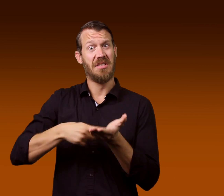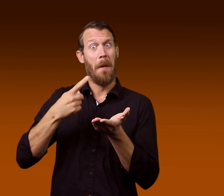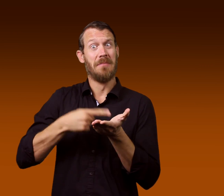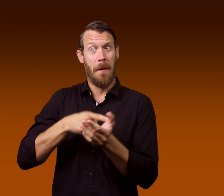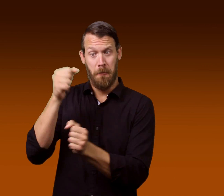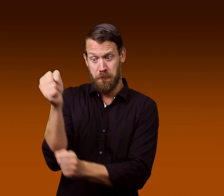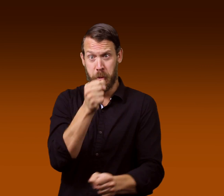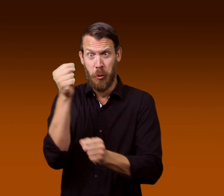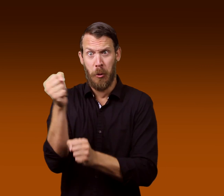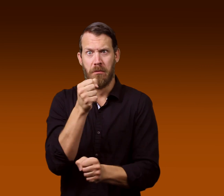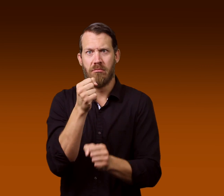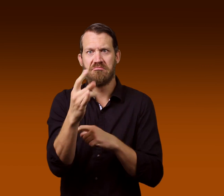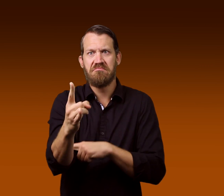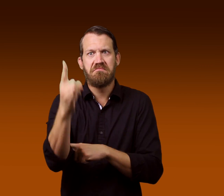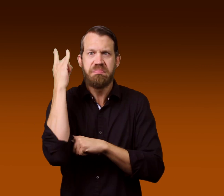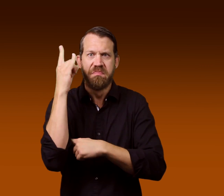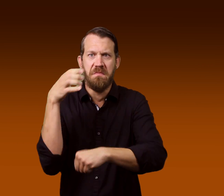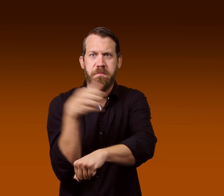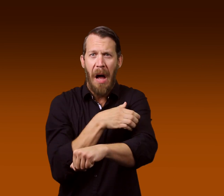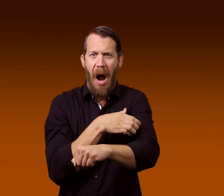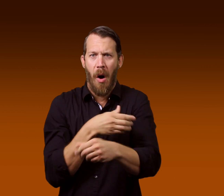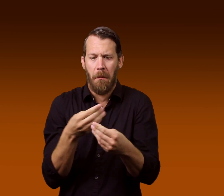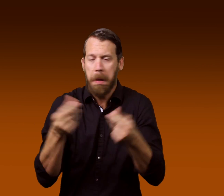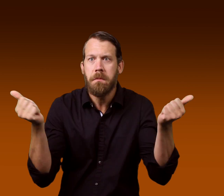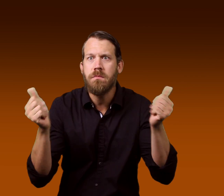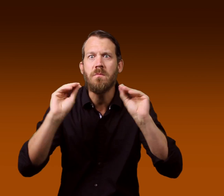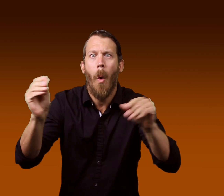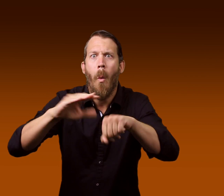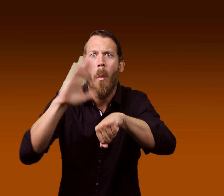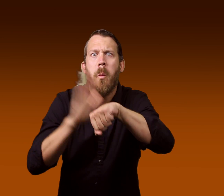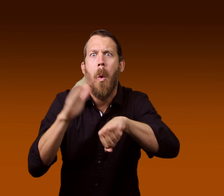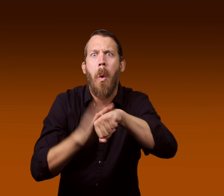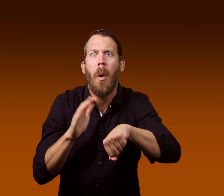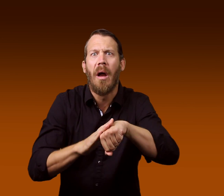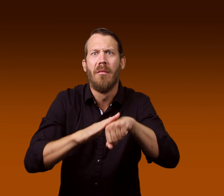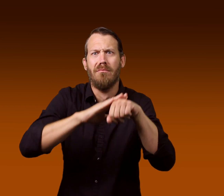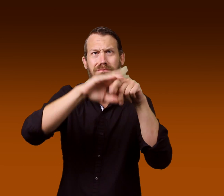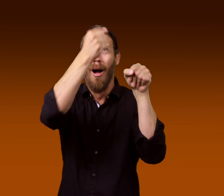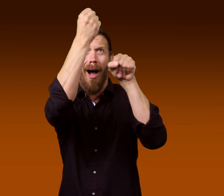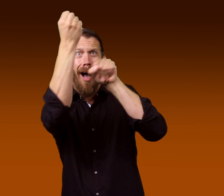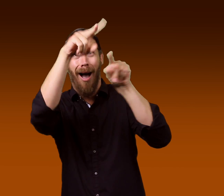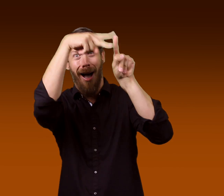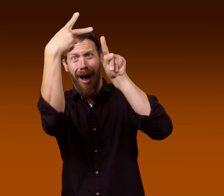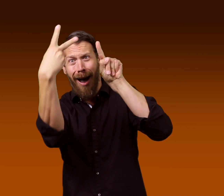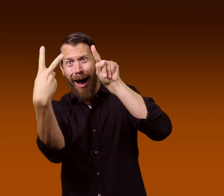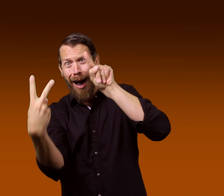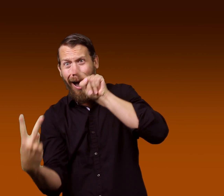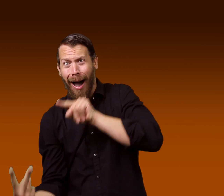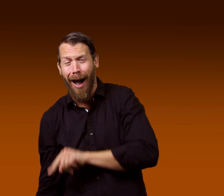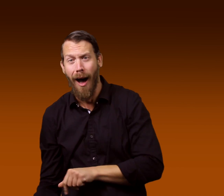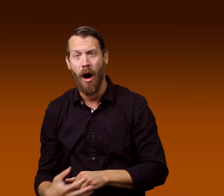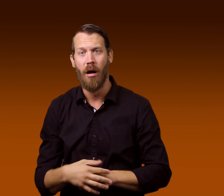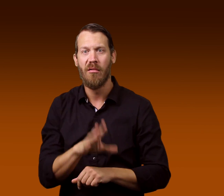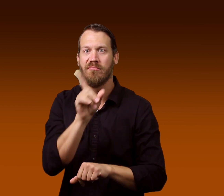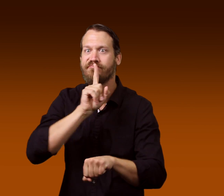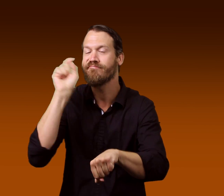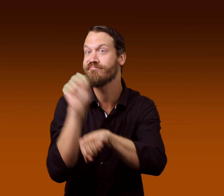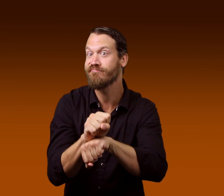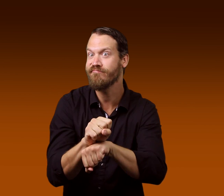On very rare occasions, however, a broom can lose its power without warning and fall with